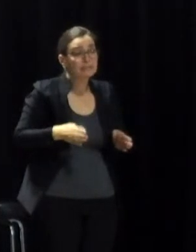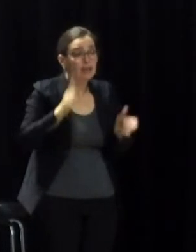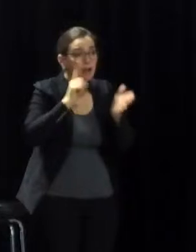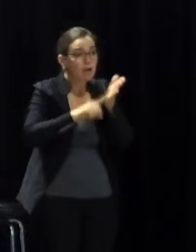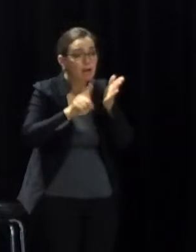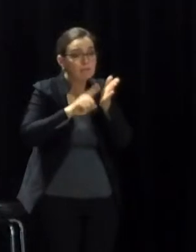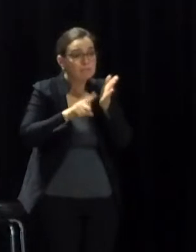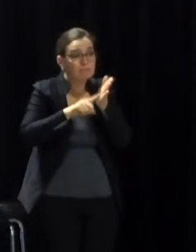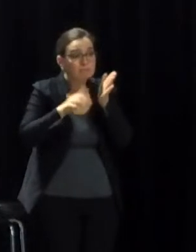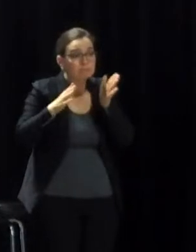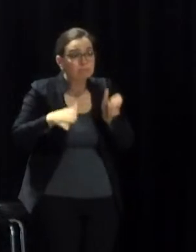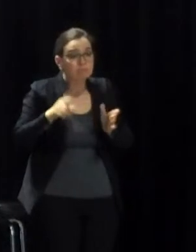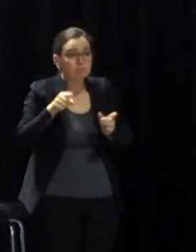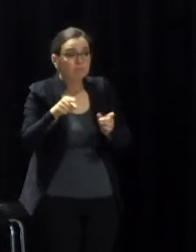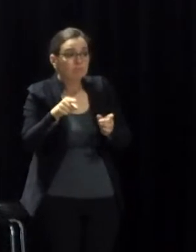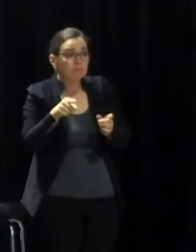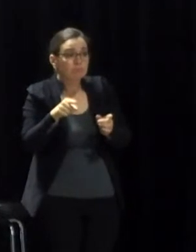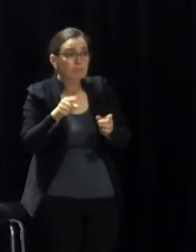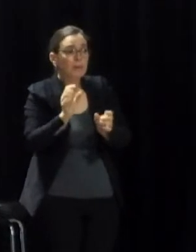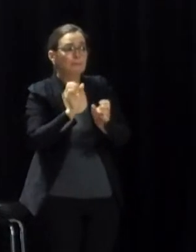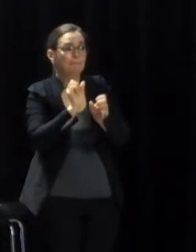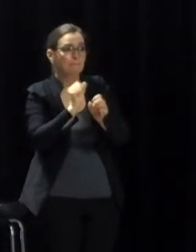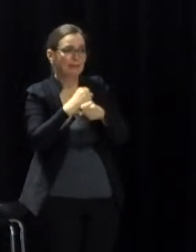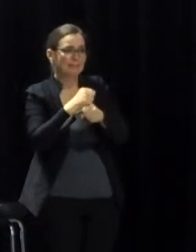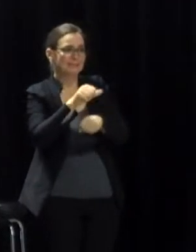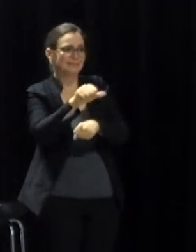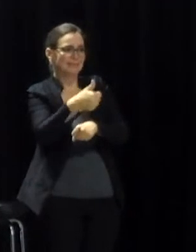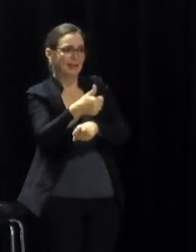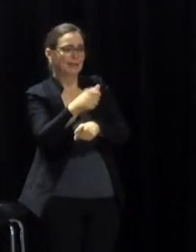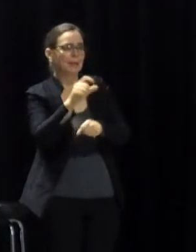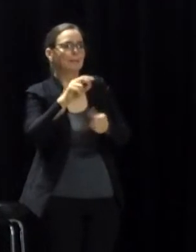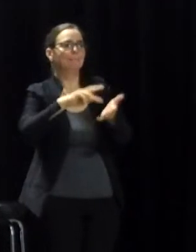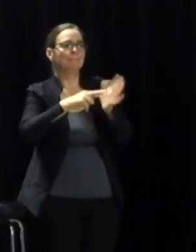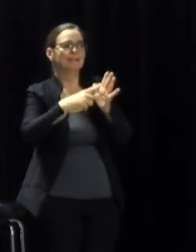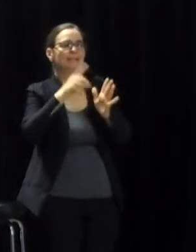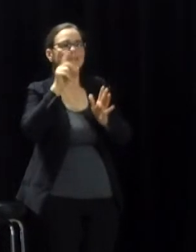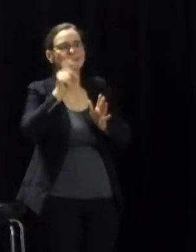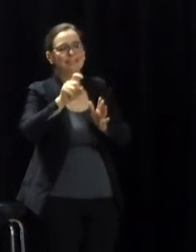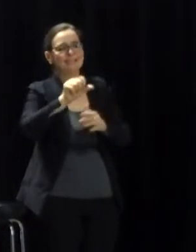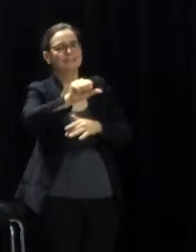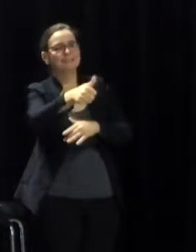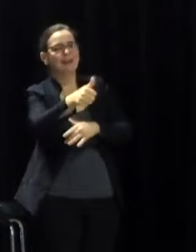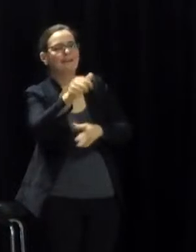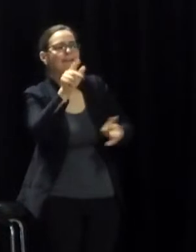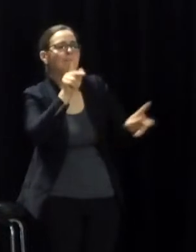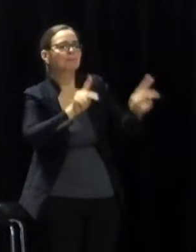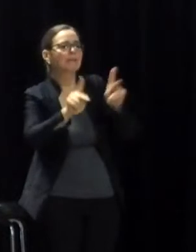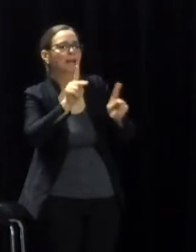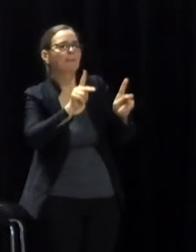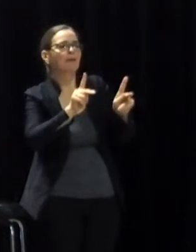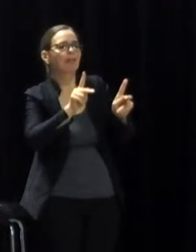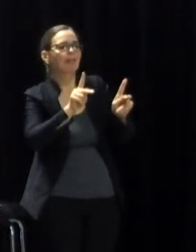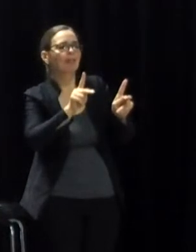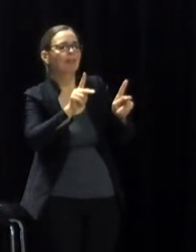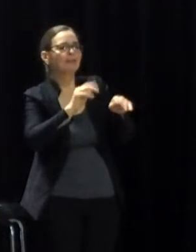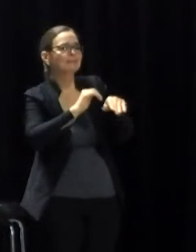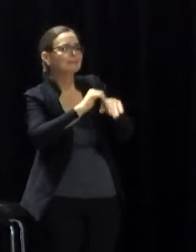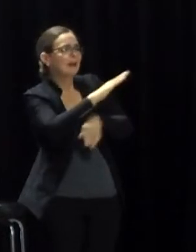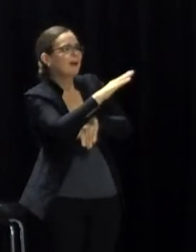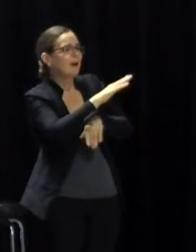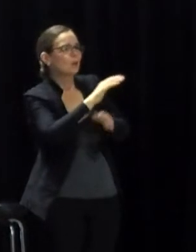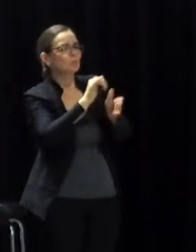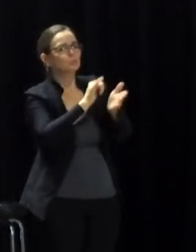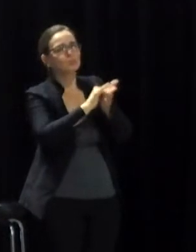create 10 of the records, and then we can send them to the New York State contact tracers, which